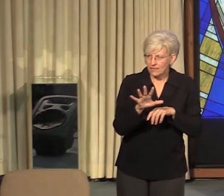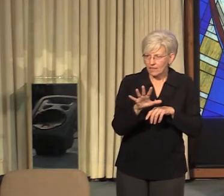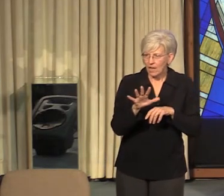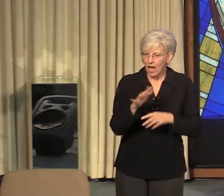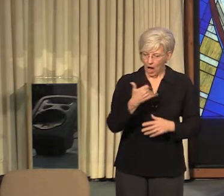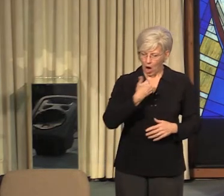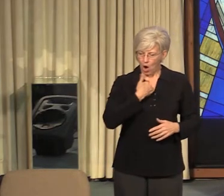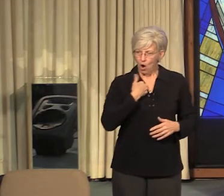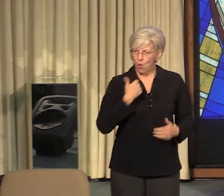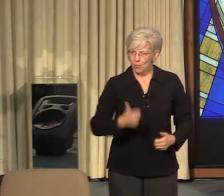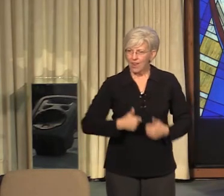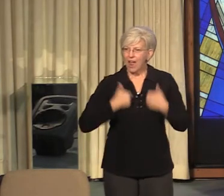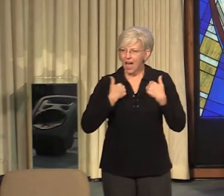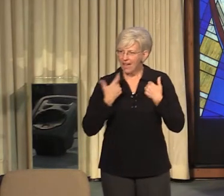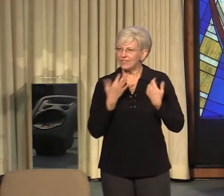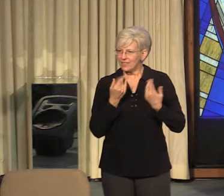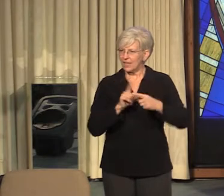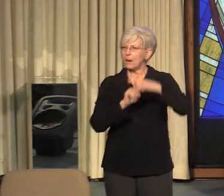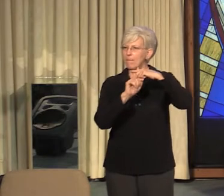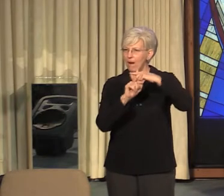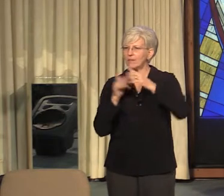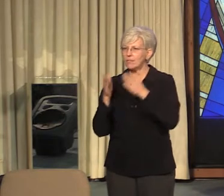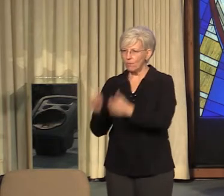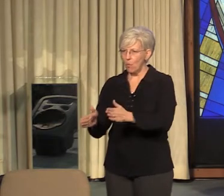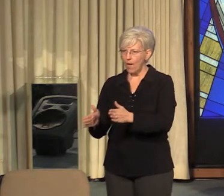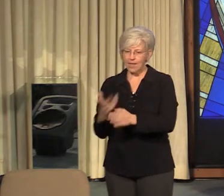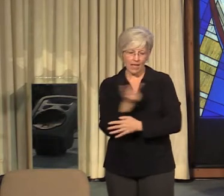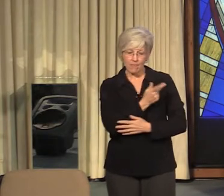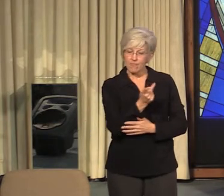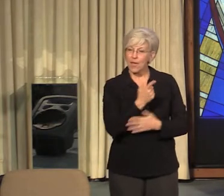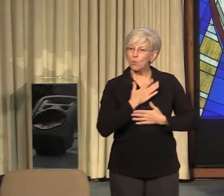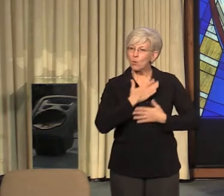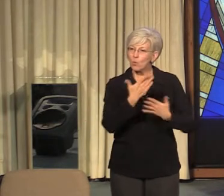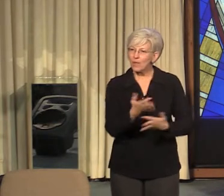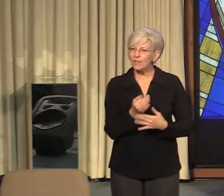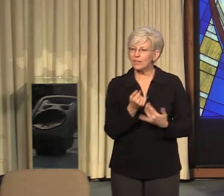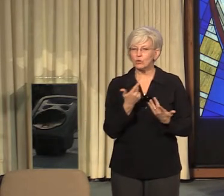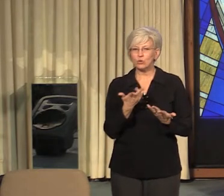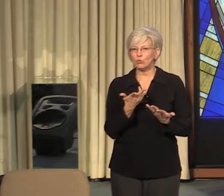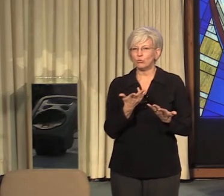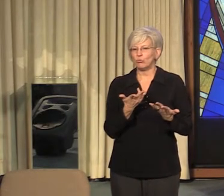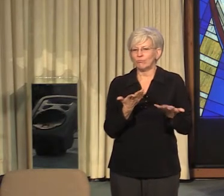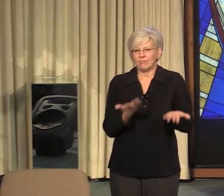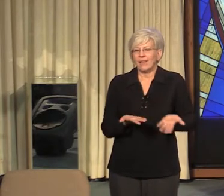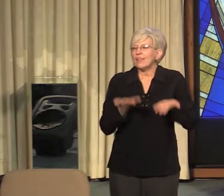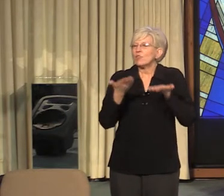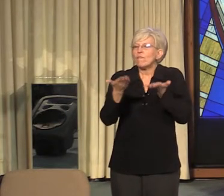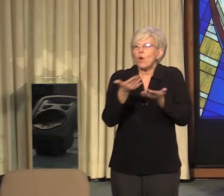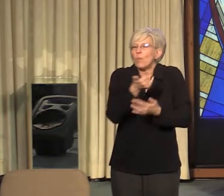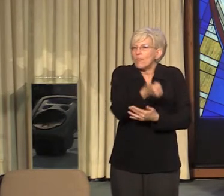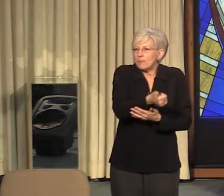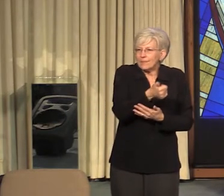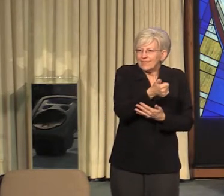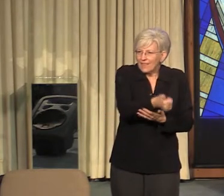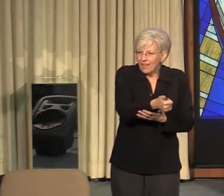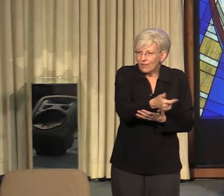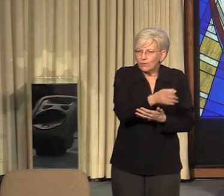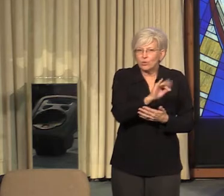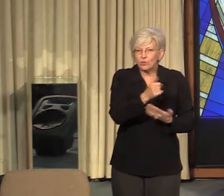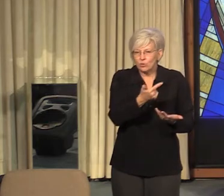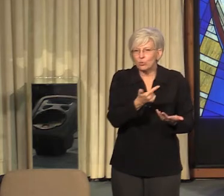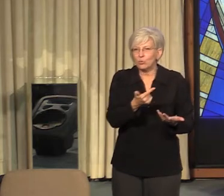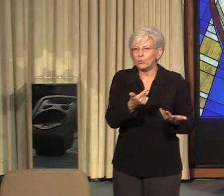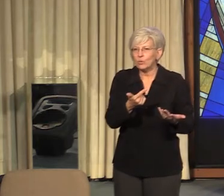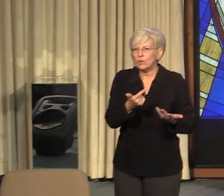And they were willing to devote themselves to living that way and to help other people